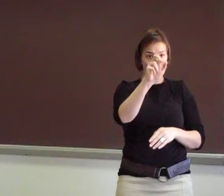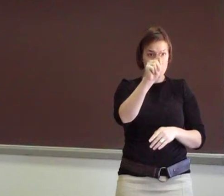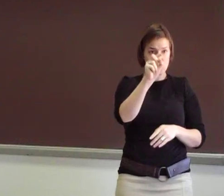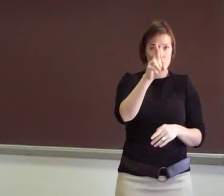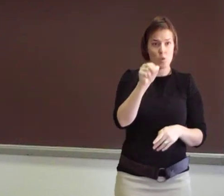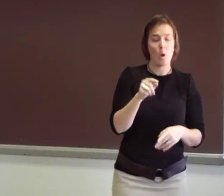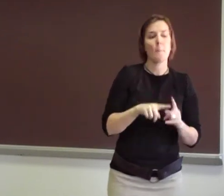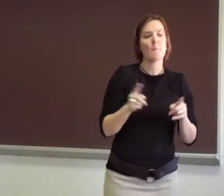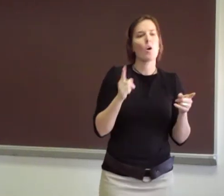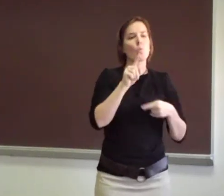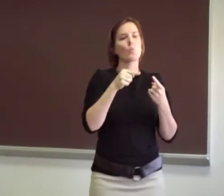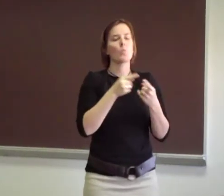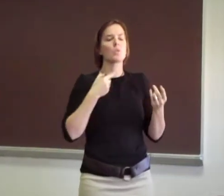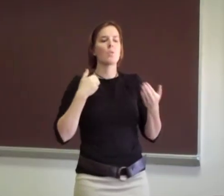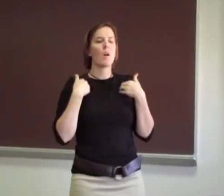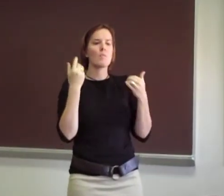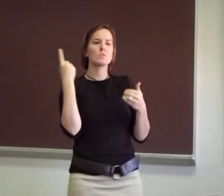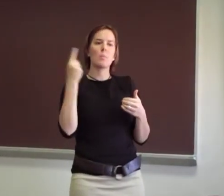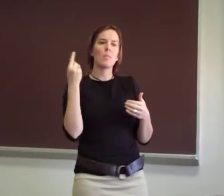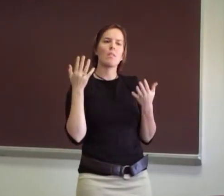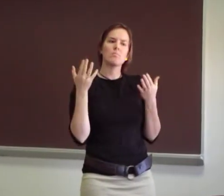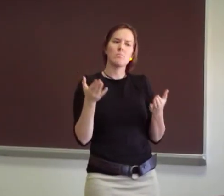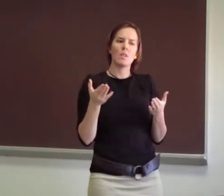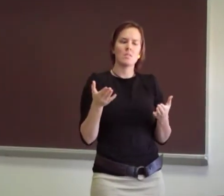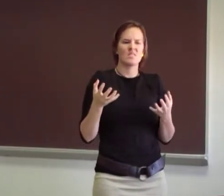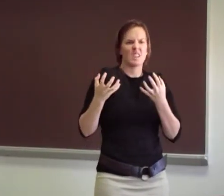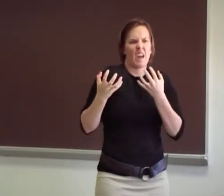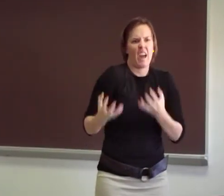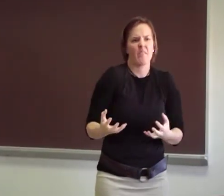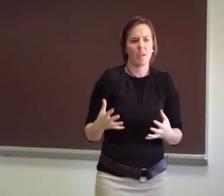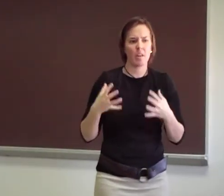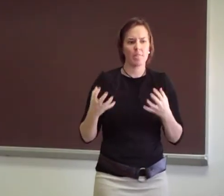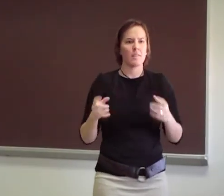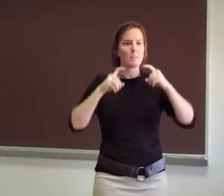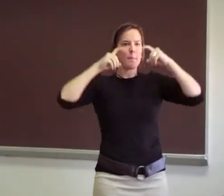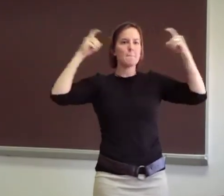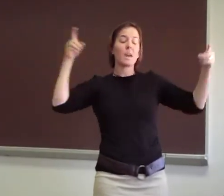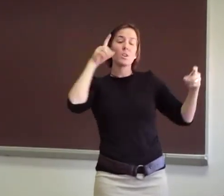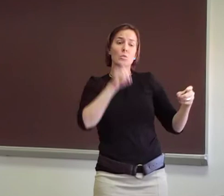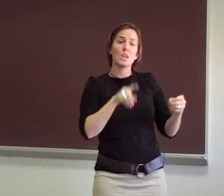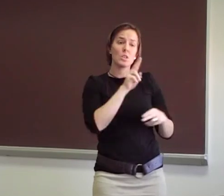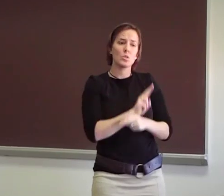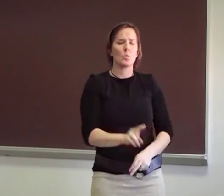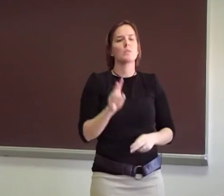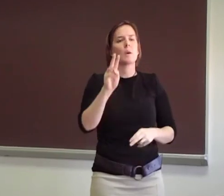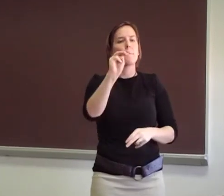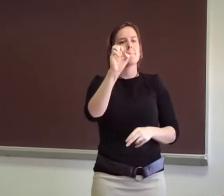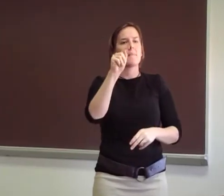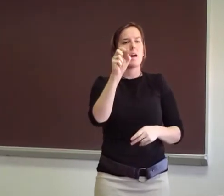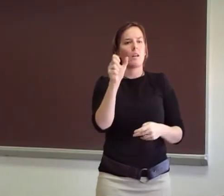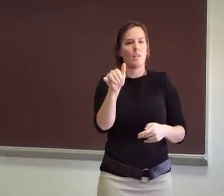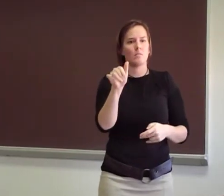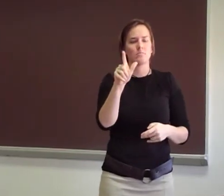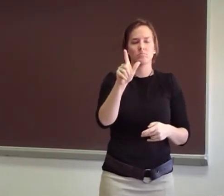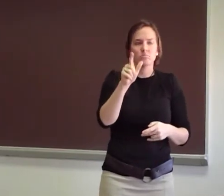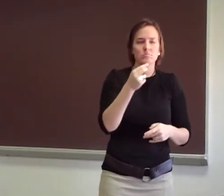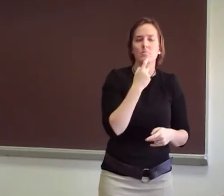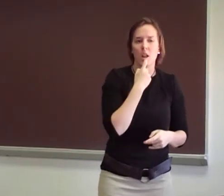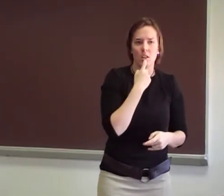something this heavy and this large, you need to use metal. So what we had to